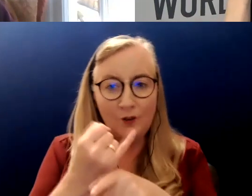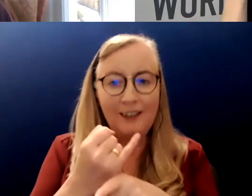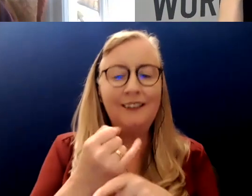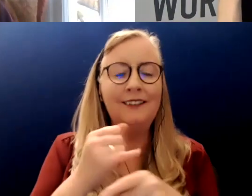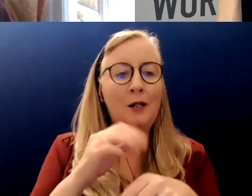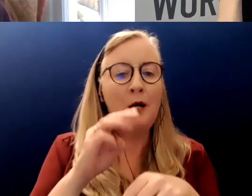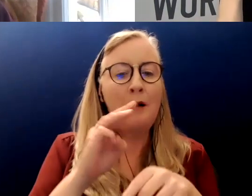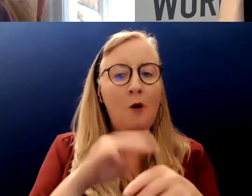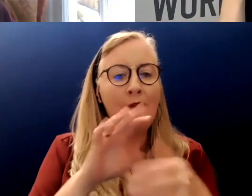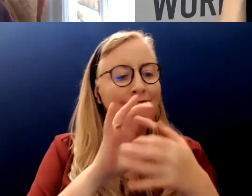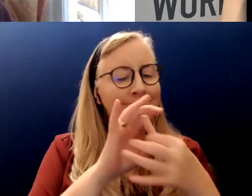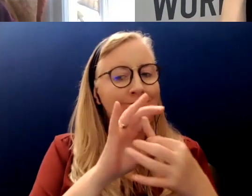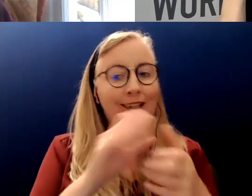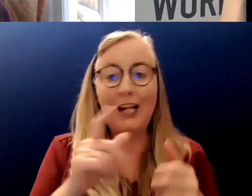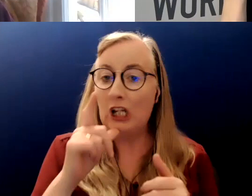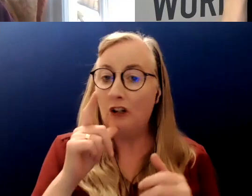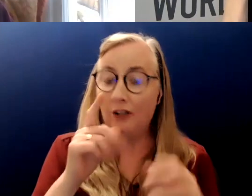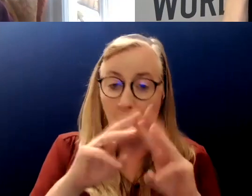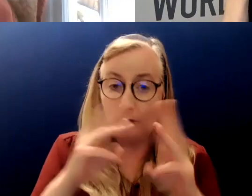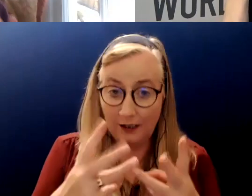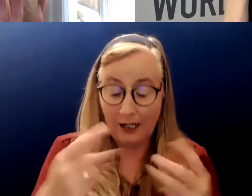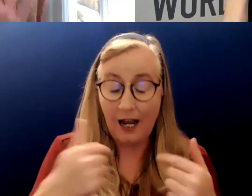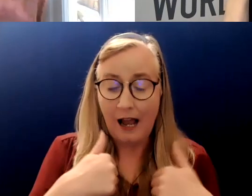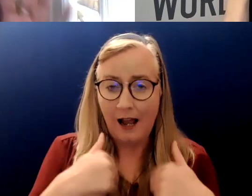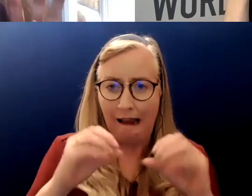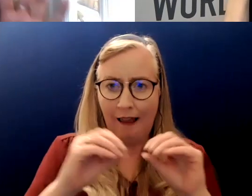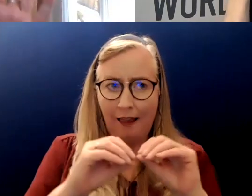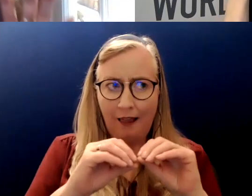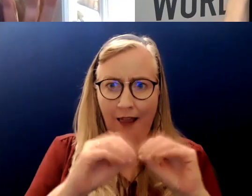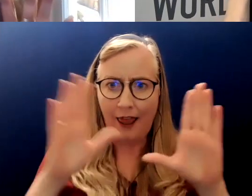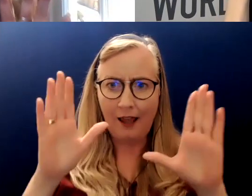the hearing world, it became clear to me that yes, there